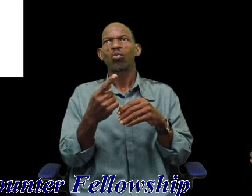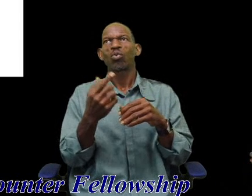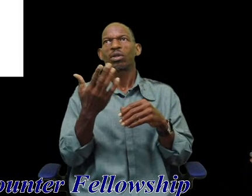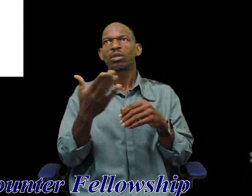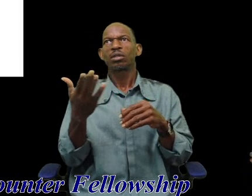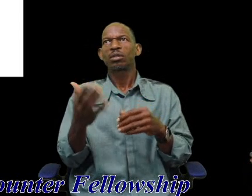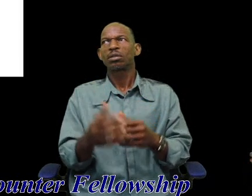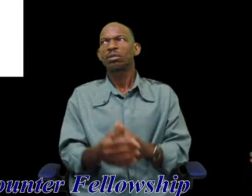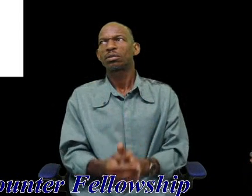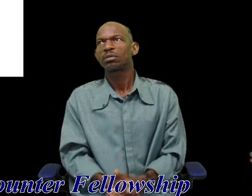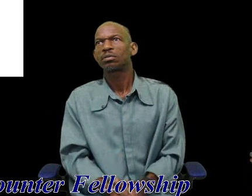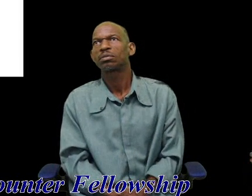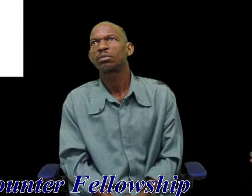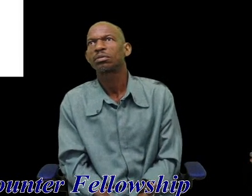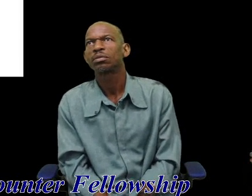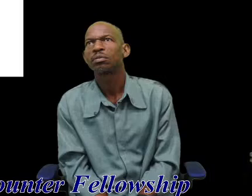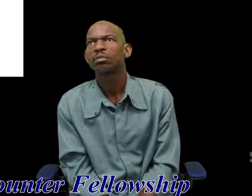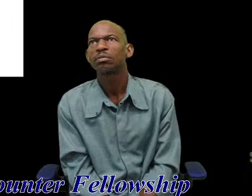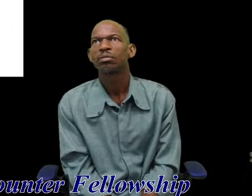Huh?